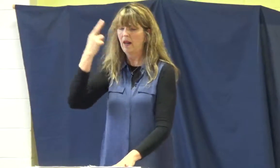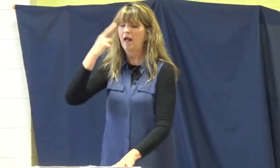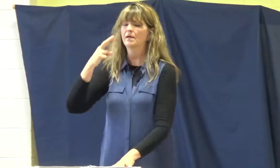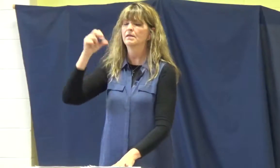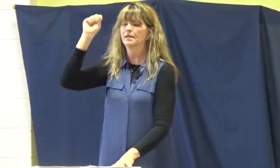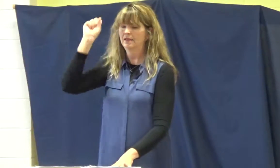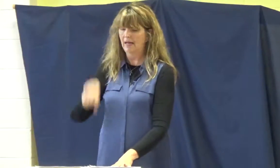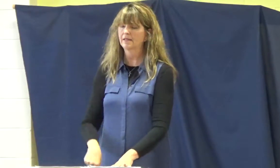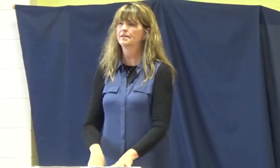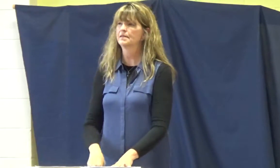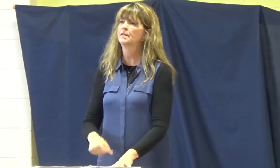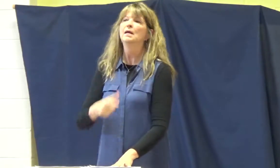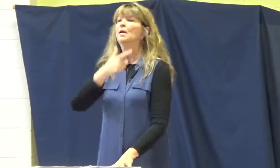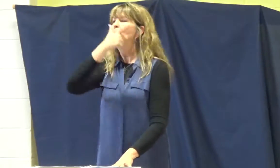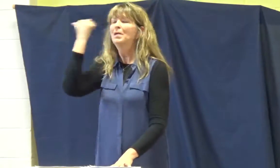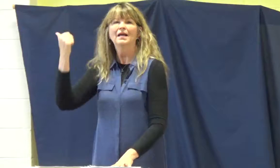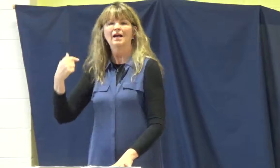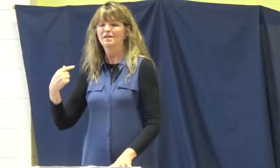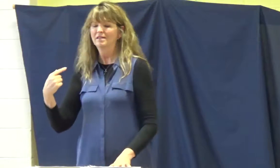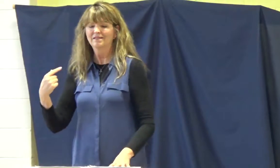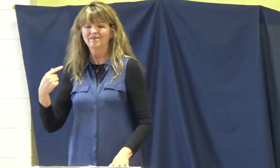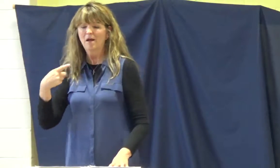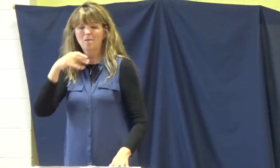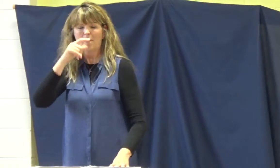To learn and realize,